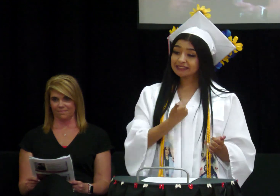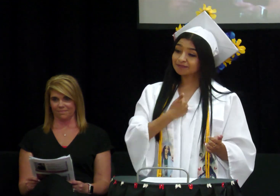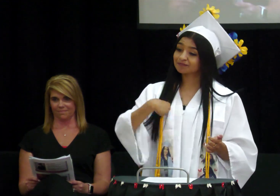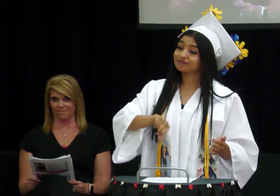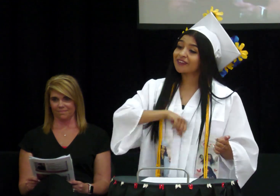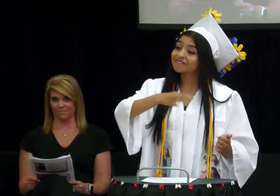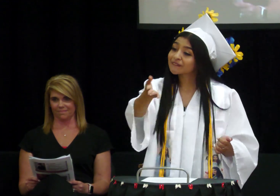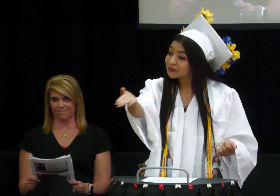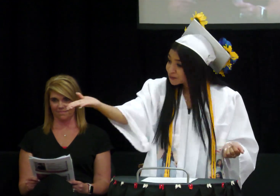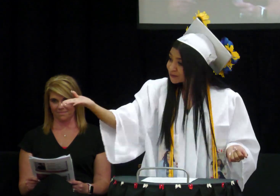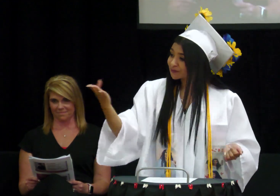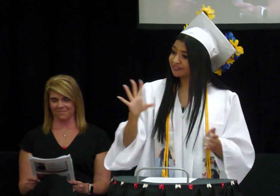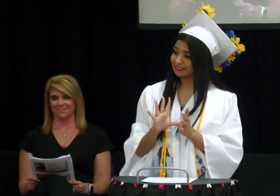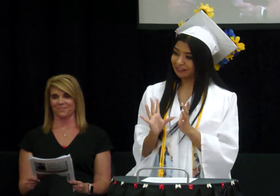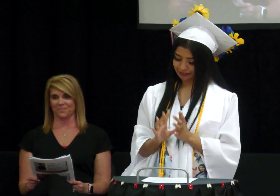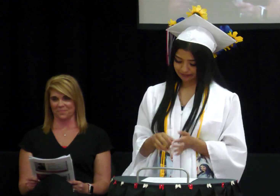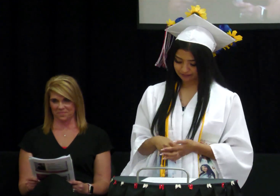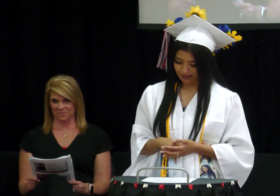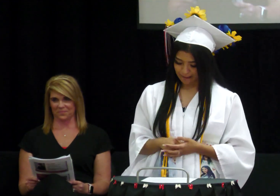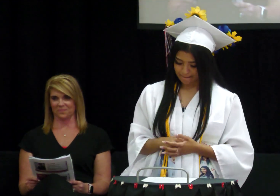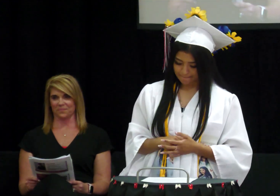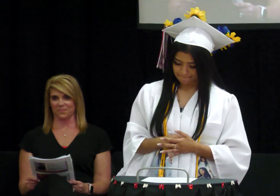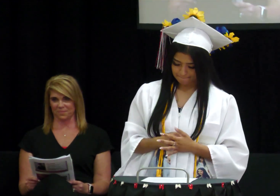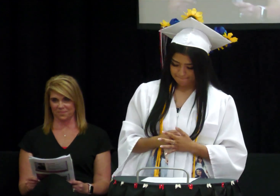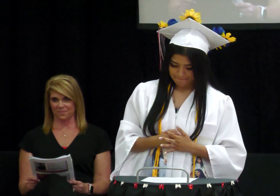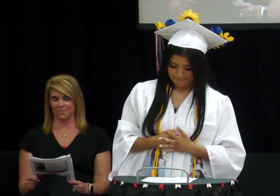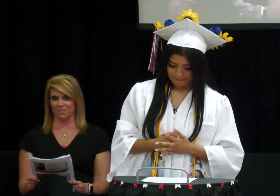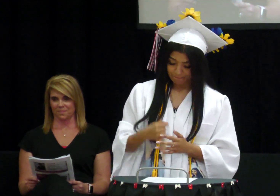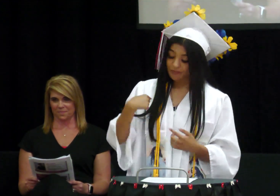But I am proud of myself. I'm proud of my fellow seniors.